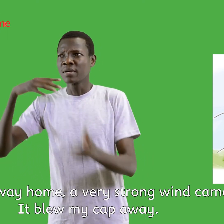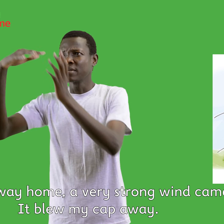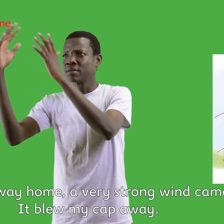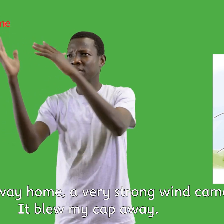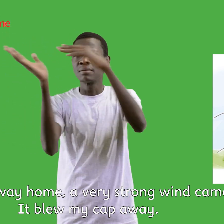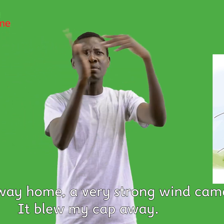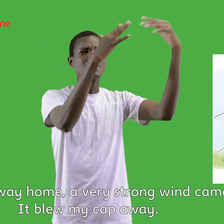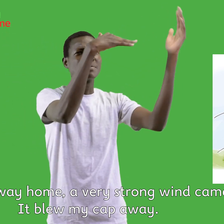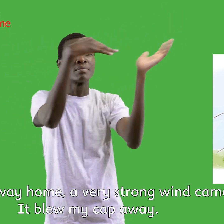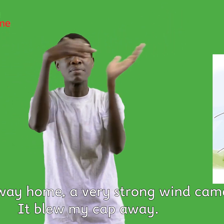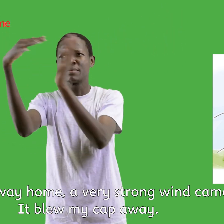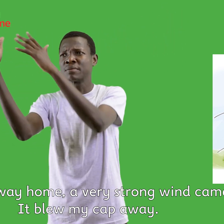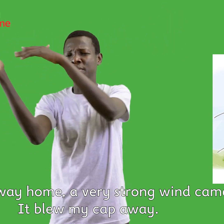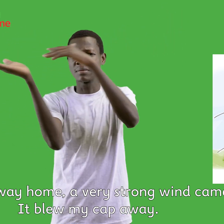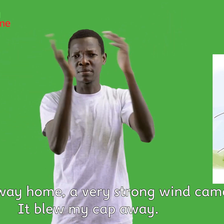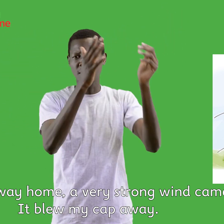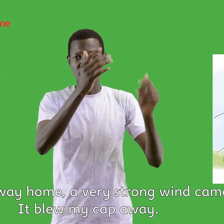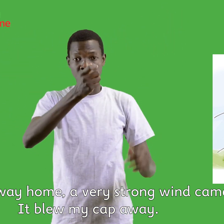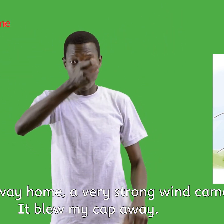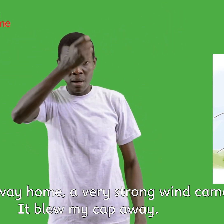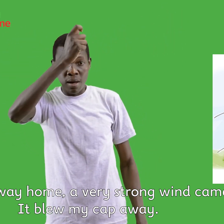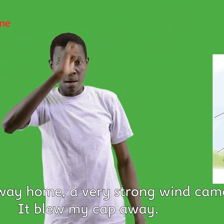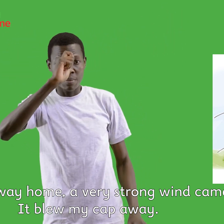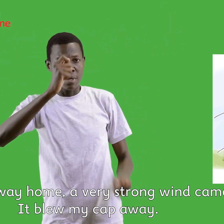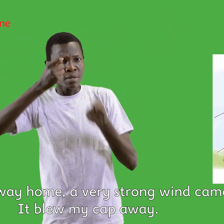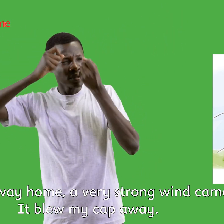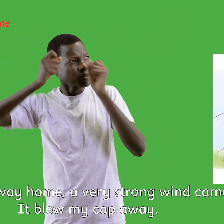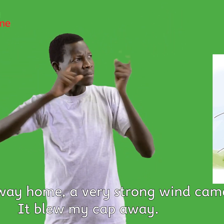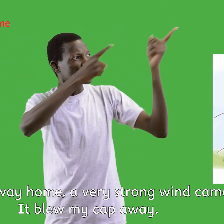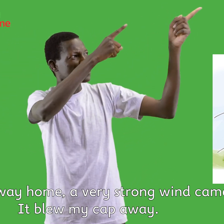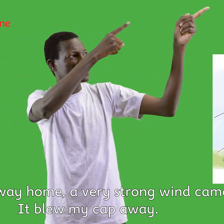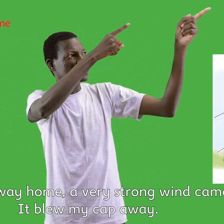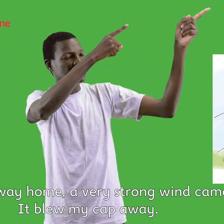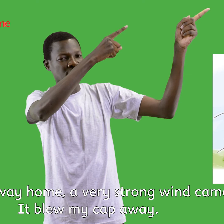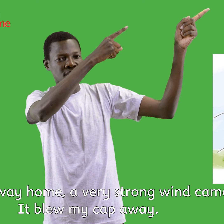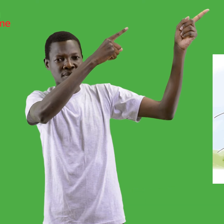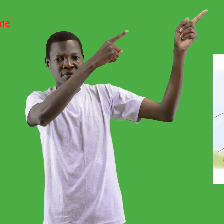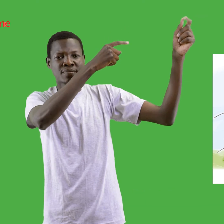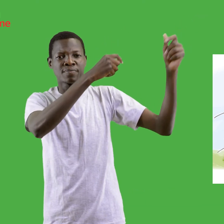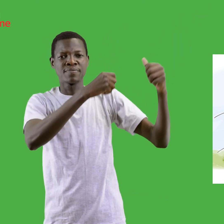On the way home, a very strong wind came. It blew my cap away.